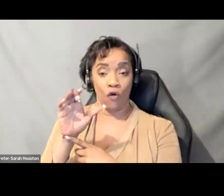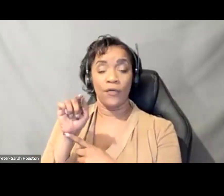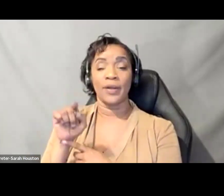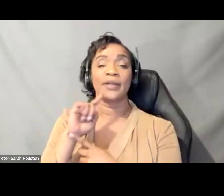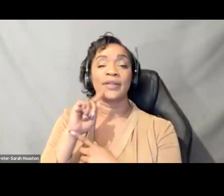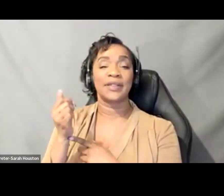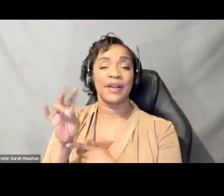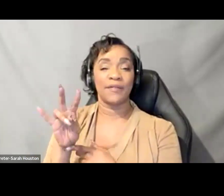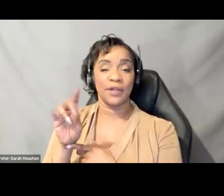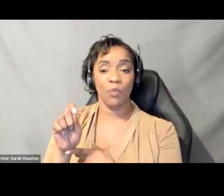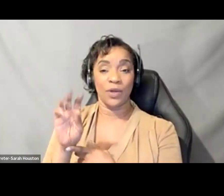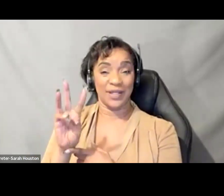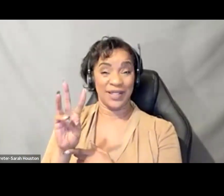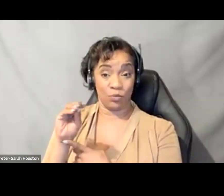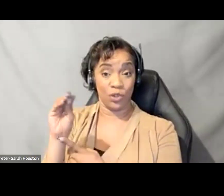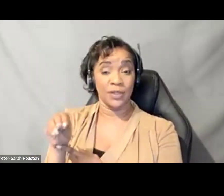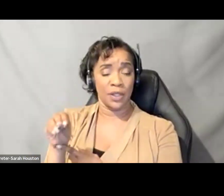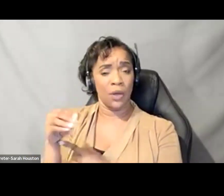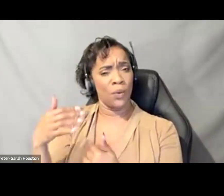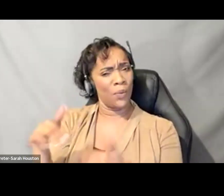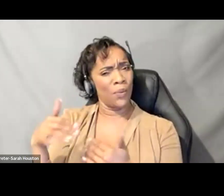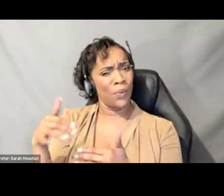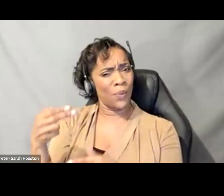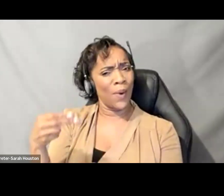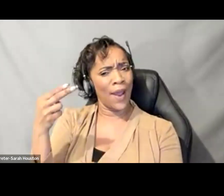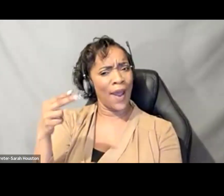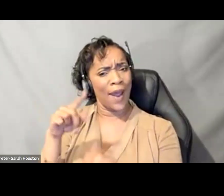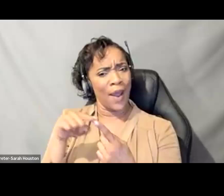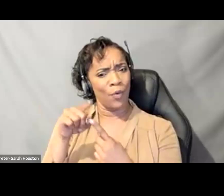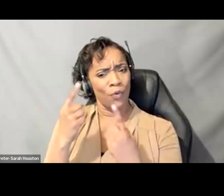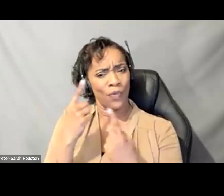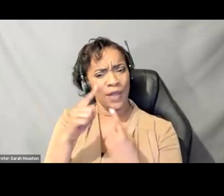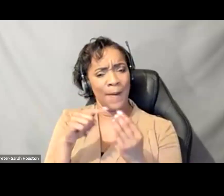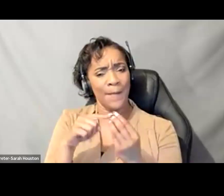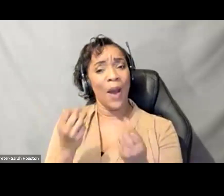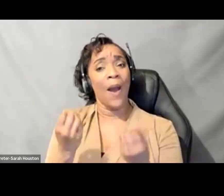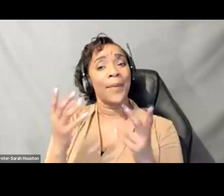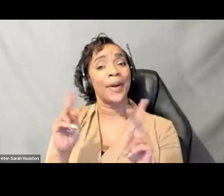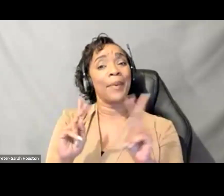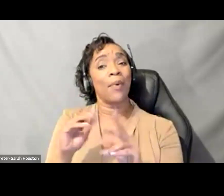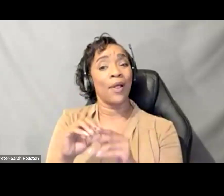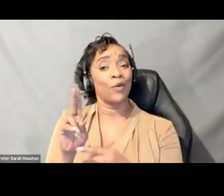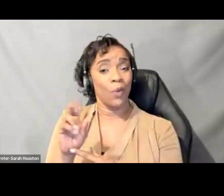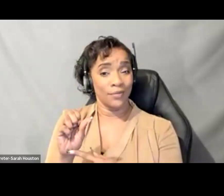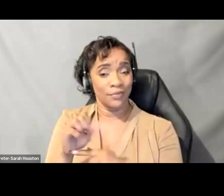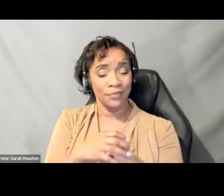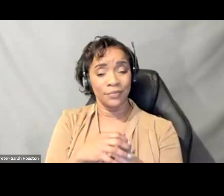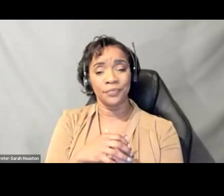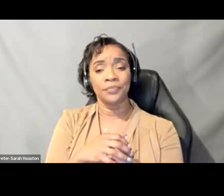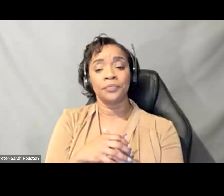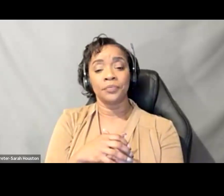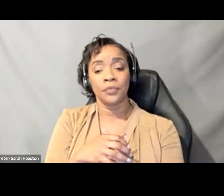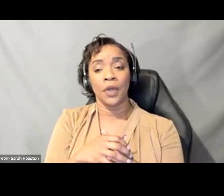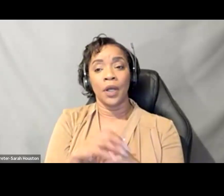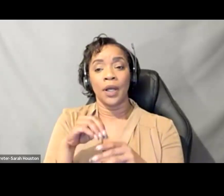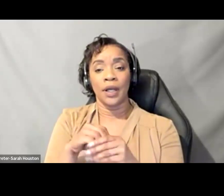So that's quite significant when you think about the number of people that are in the United States. And so in some of